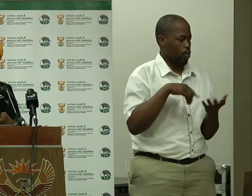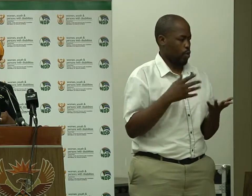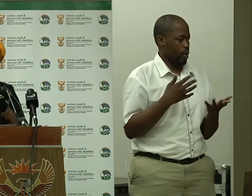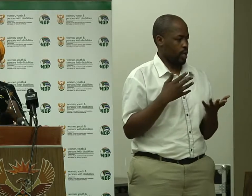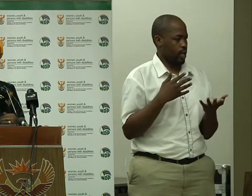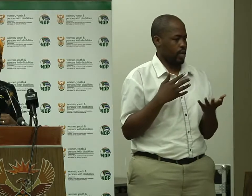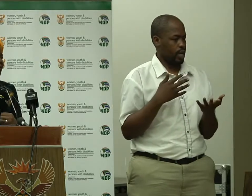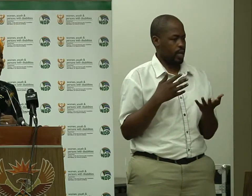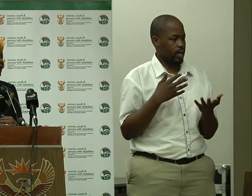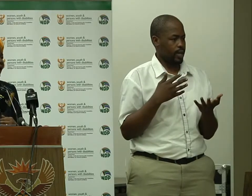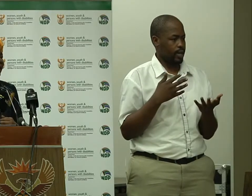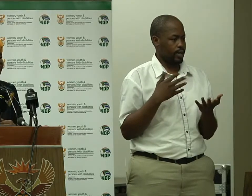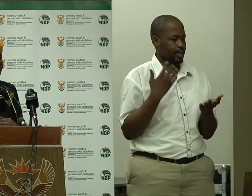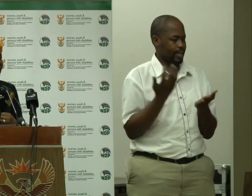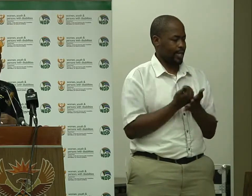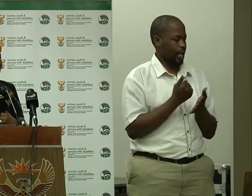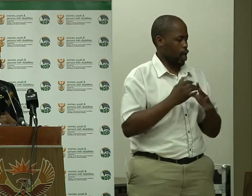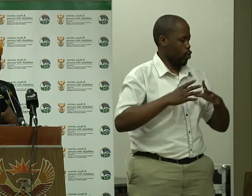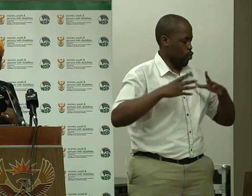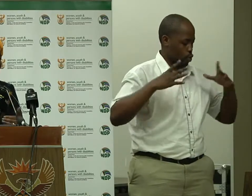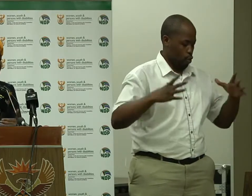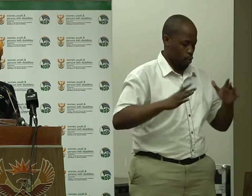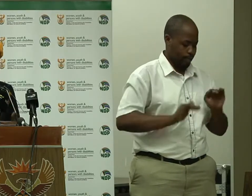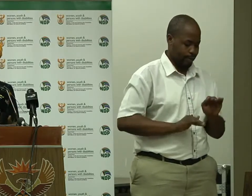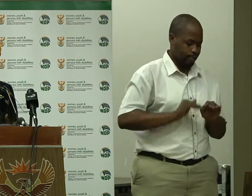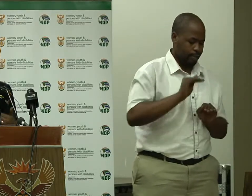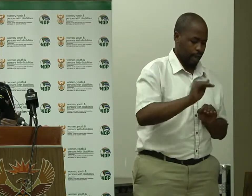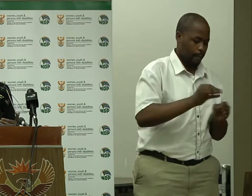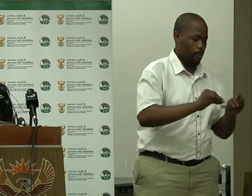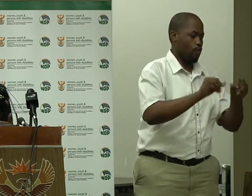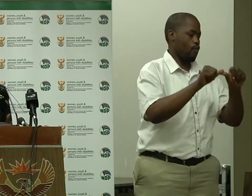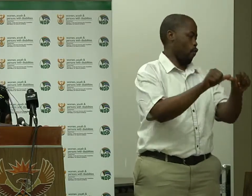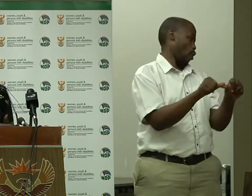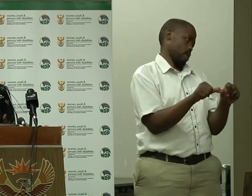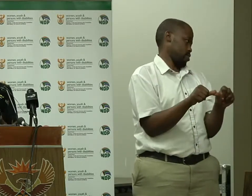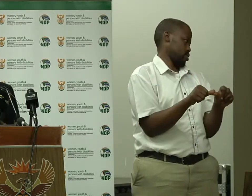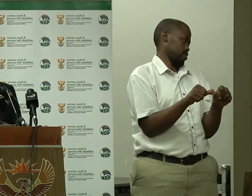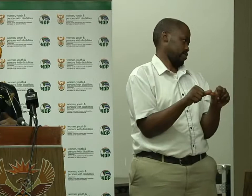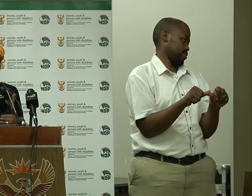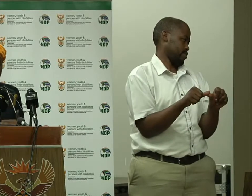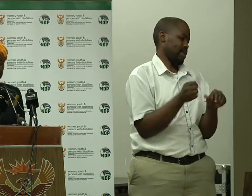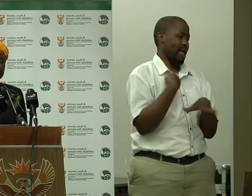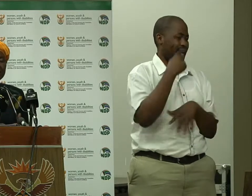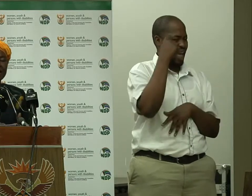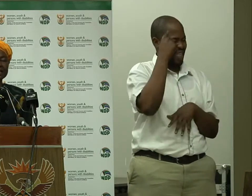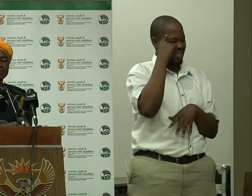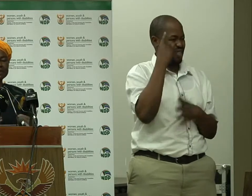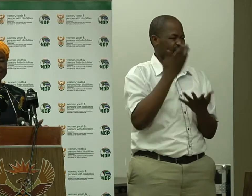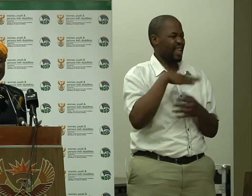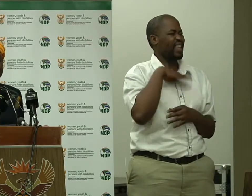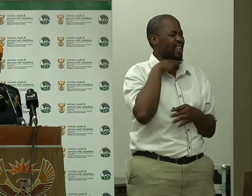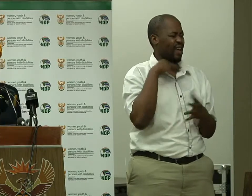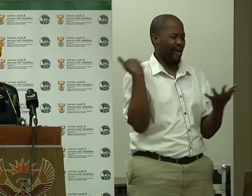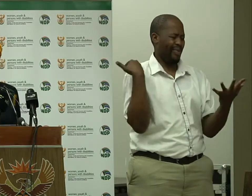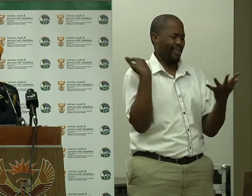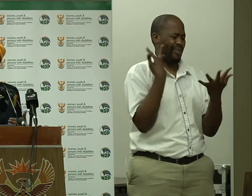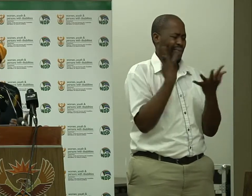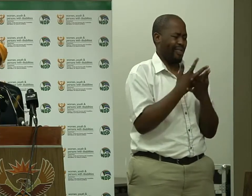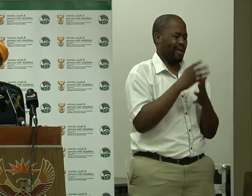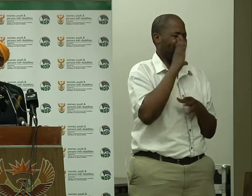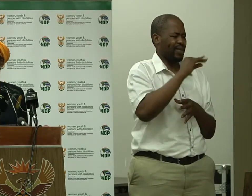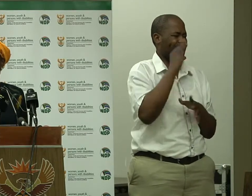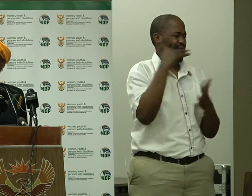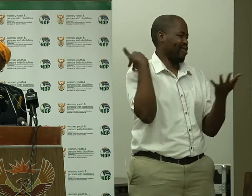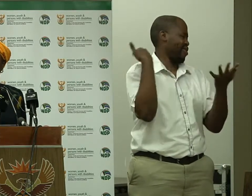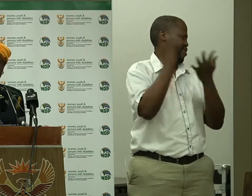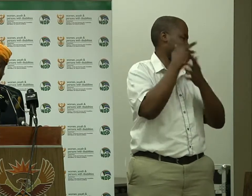a giant leap and move forward on these issues. I think enough has been said, as you